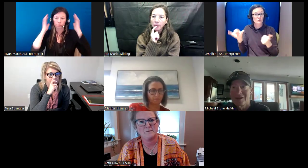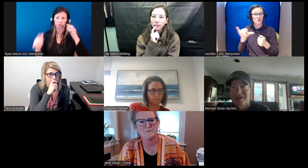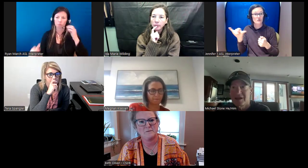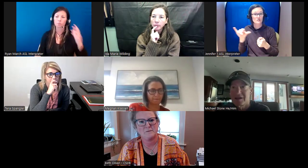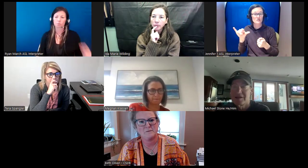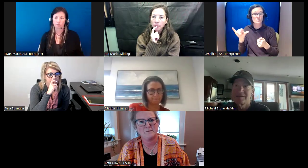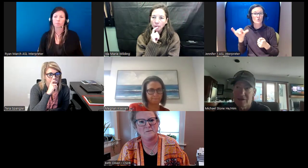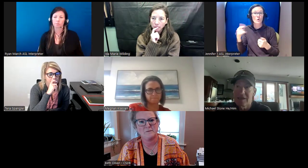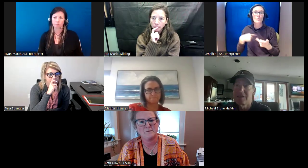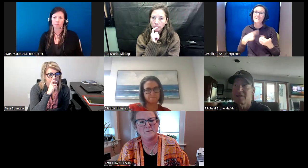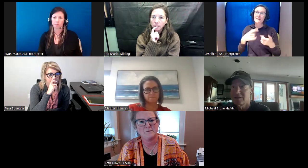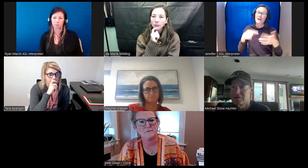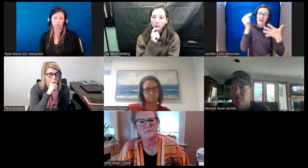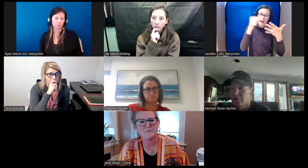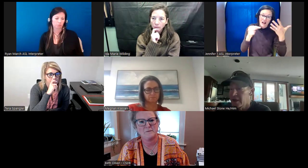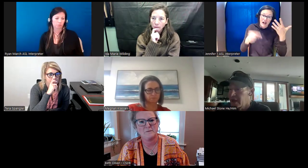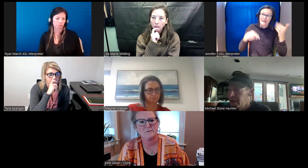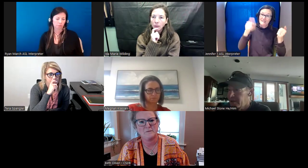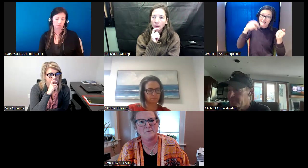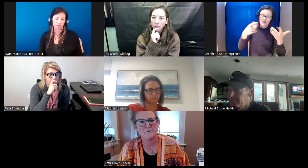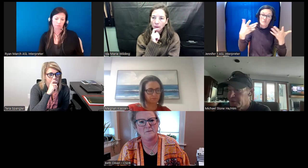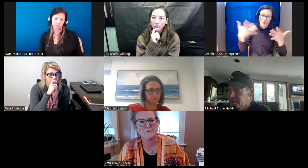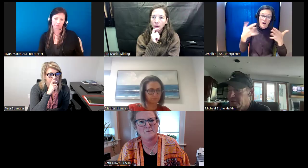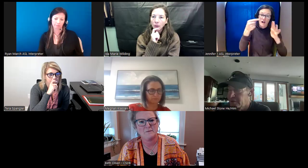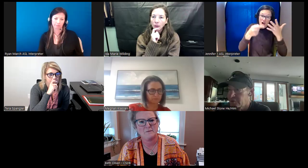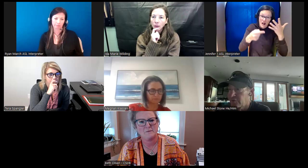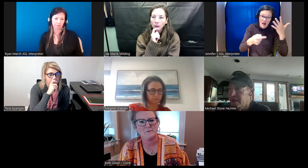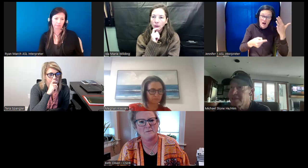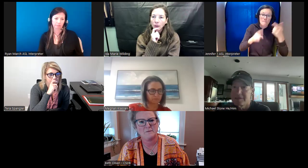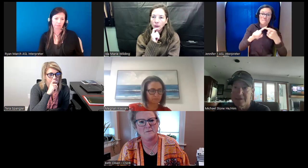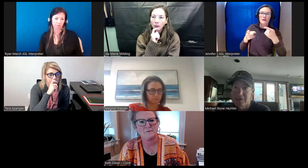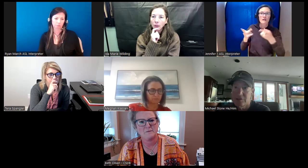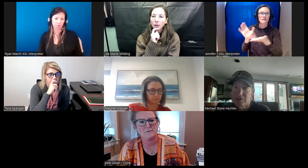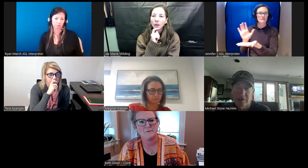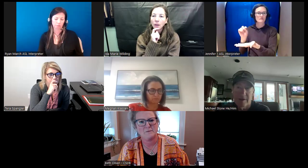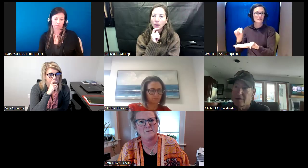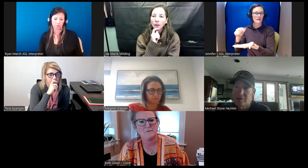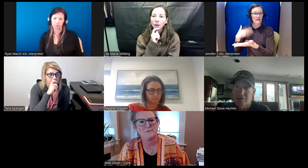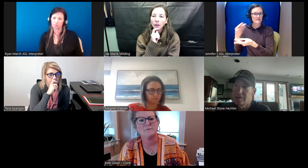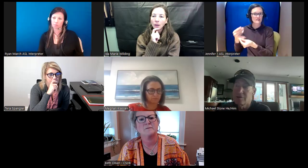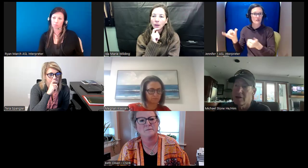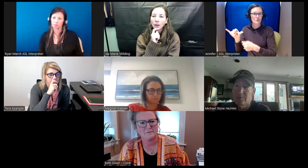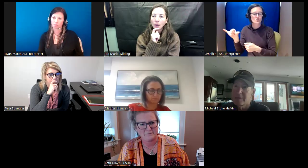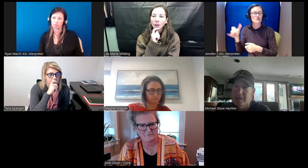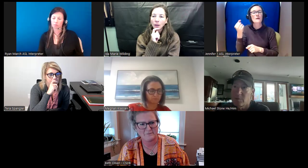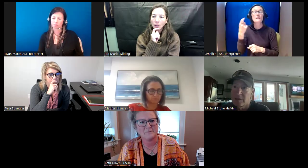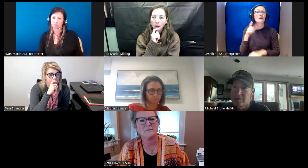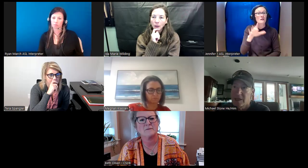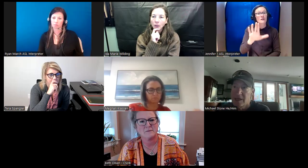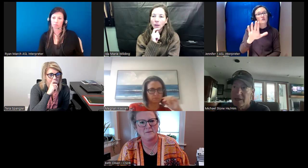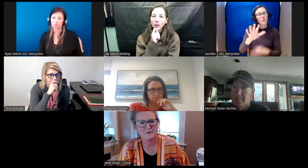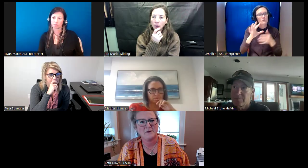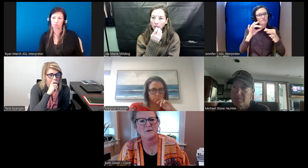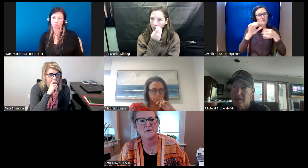believe is our need and so forth. Those vacancies that you talked about are just incredible data